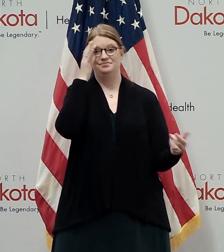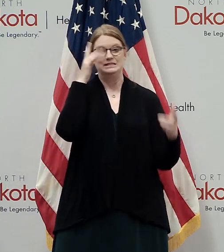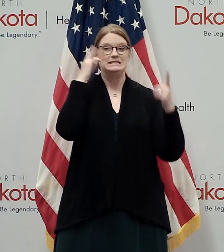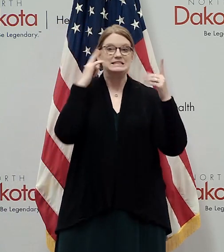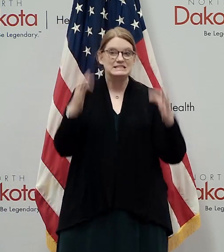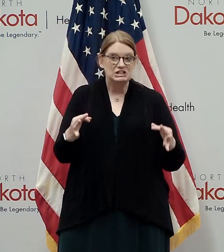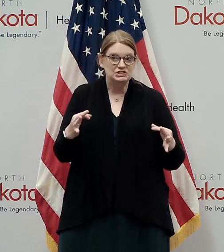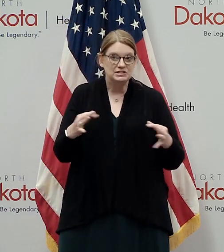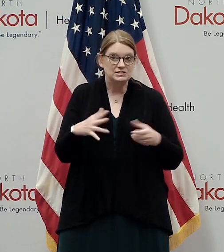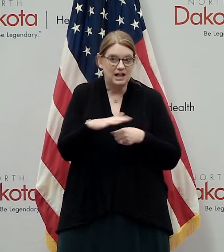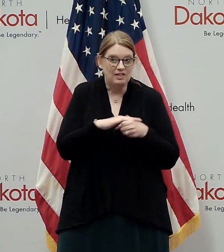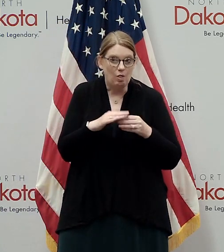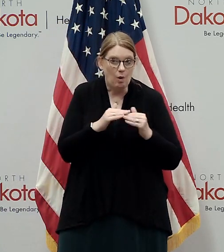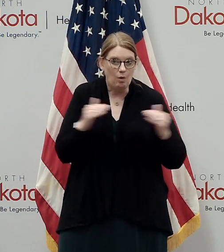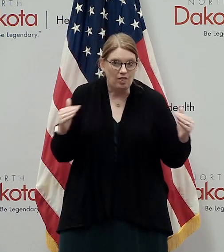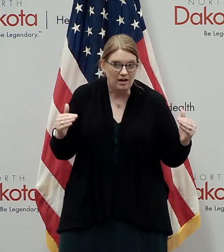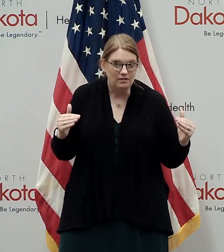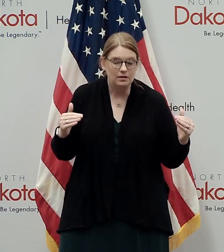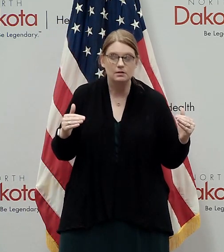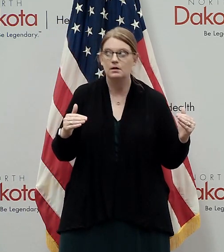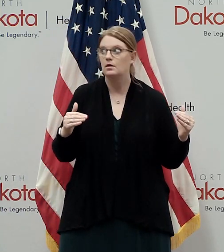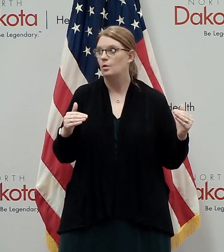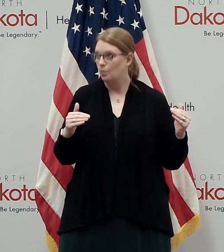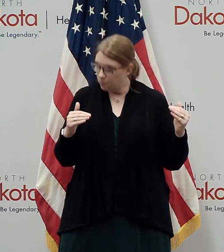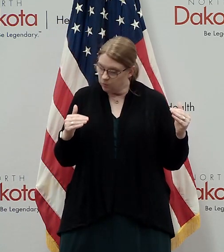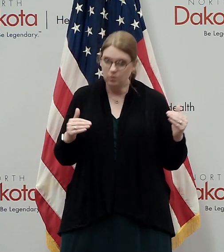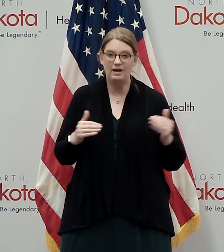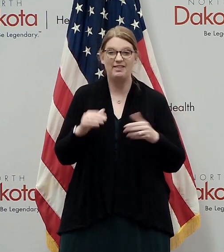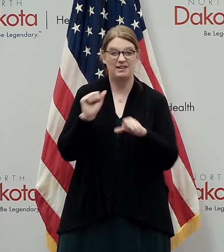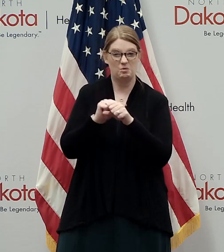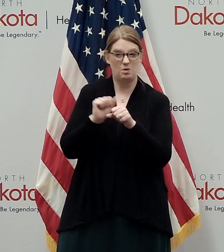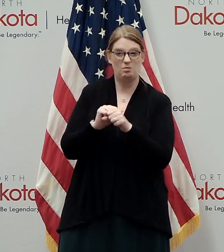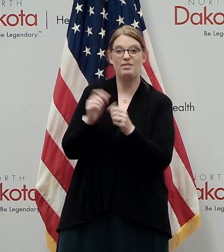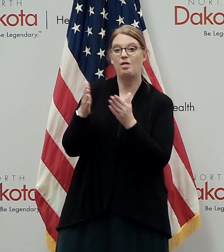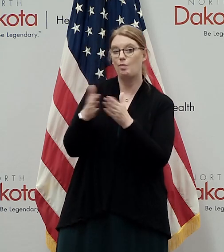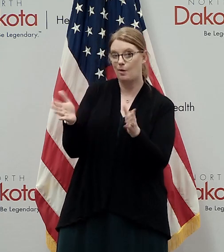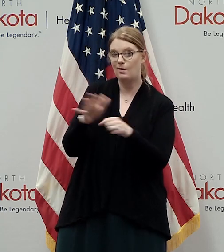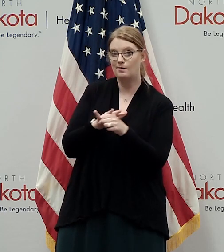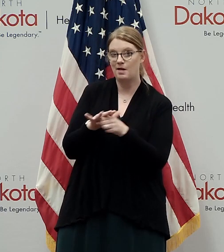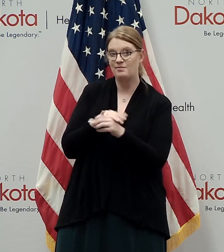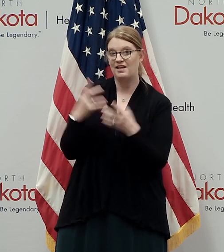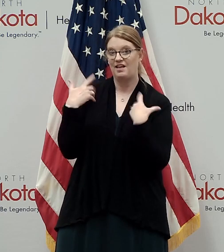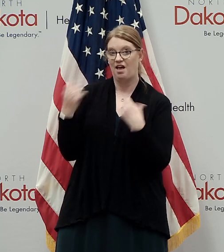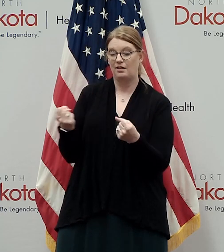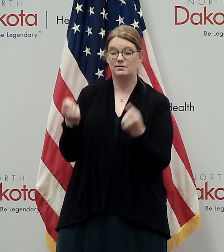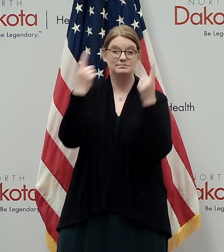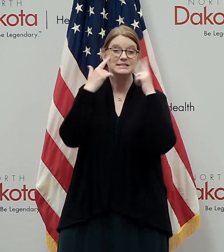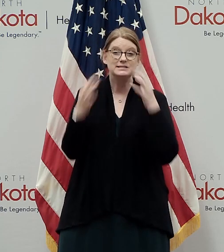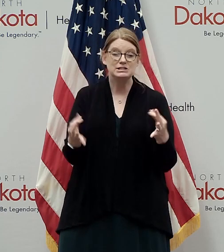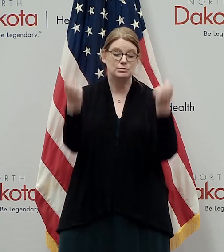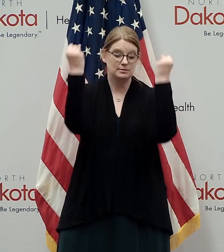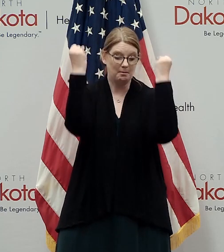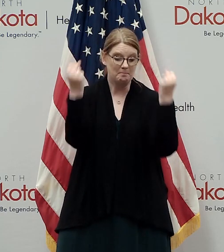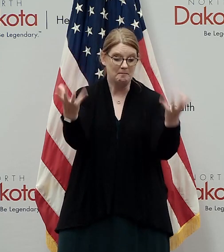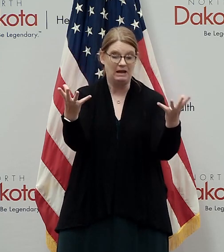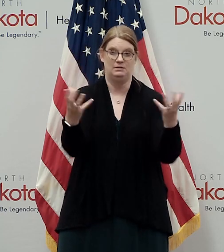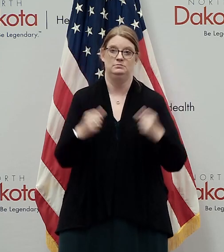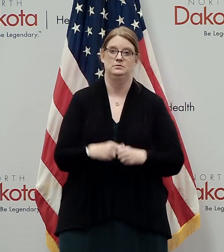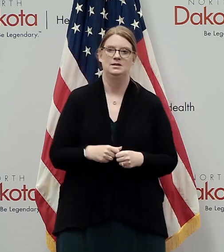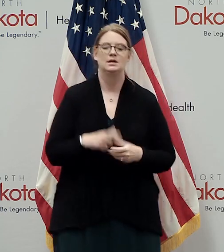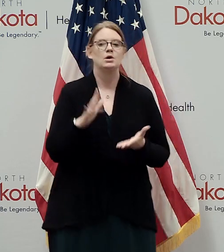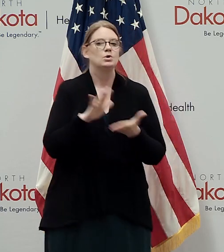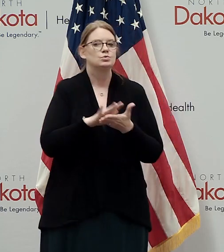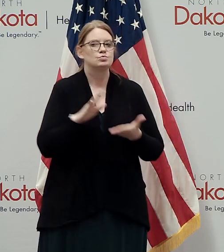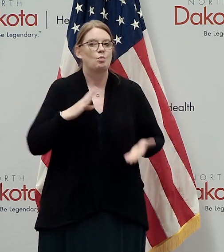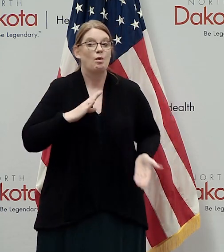level in consultation with the local public health. And so that's what I'm saying, the school districts are going to be in the, school